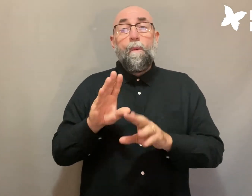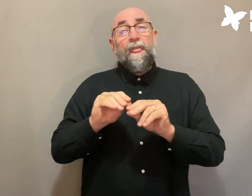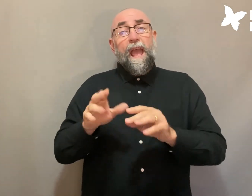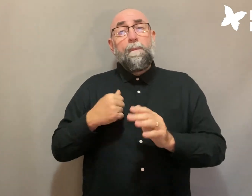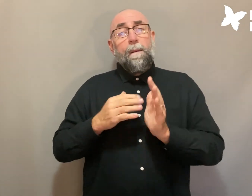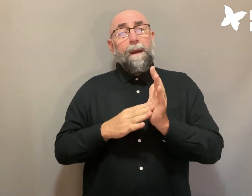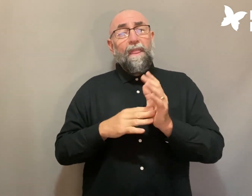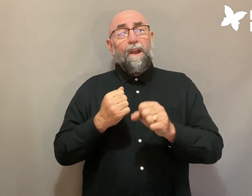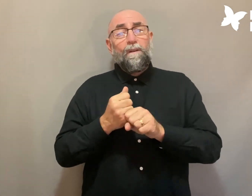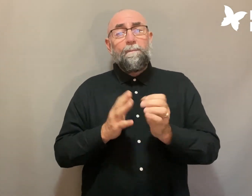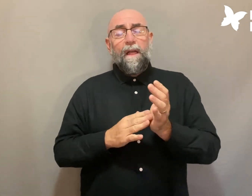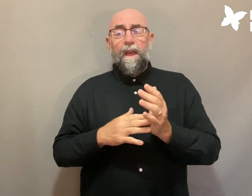no me.